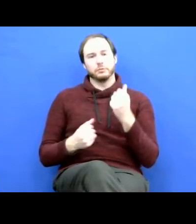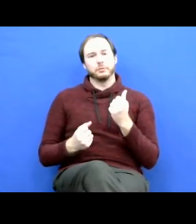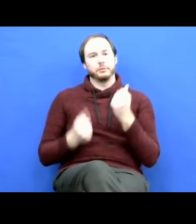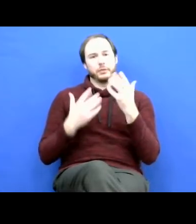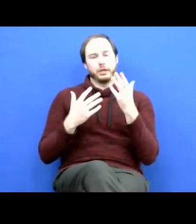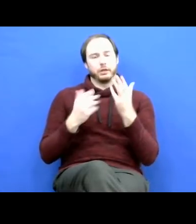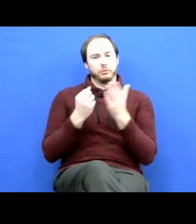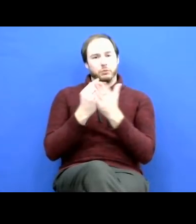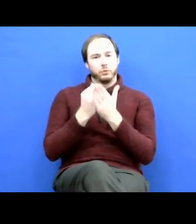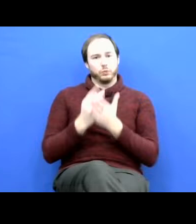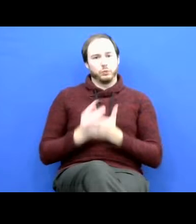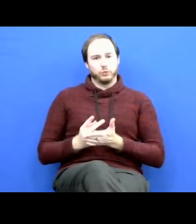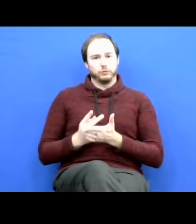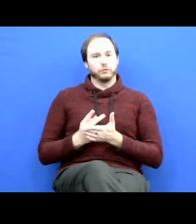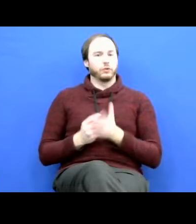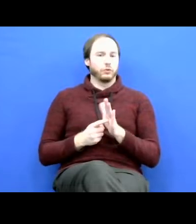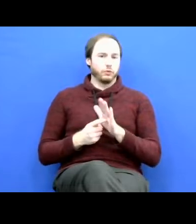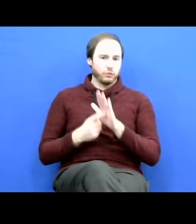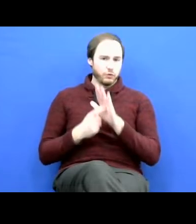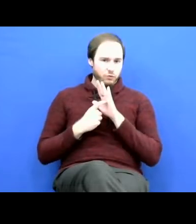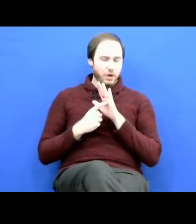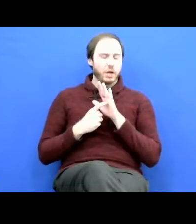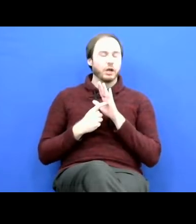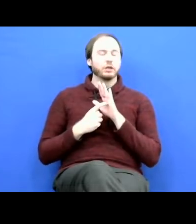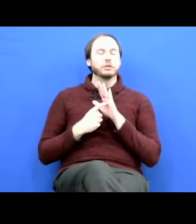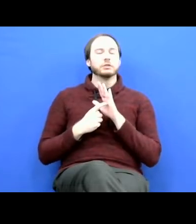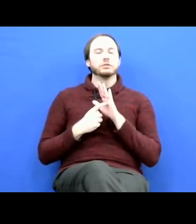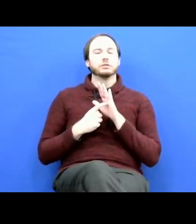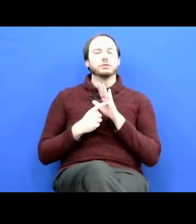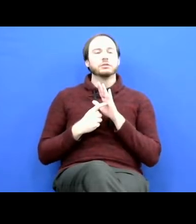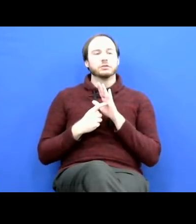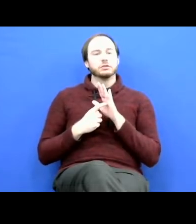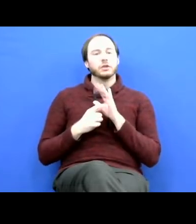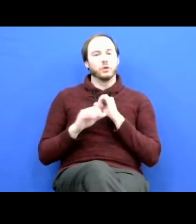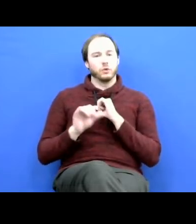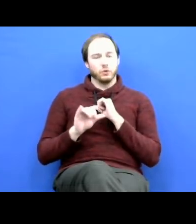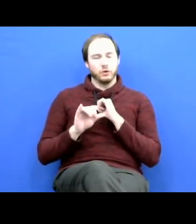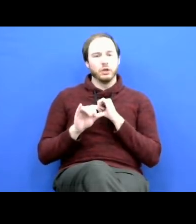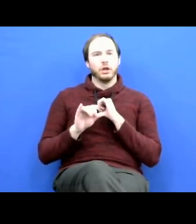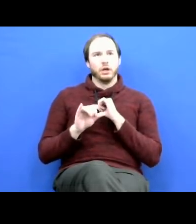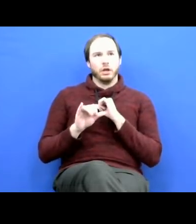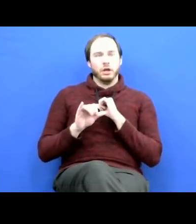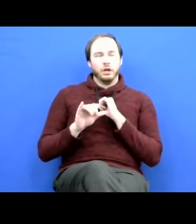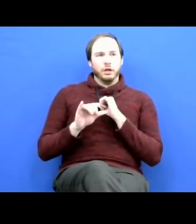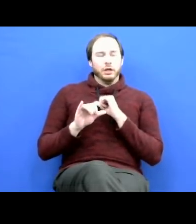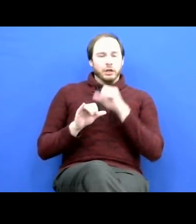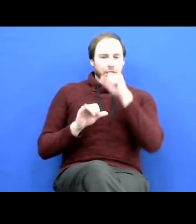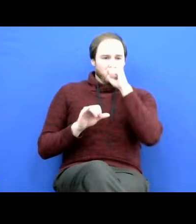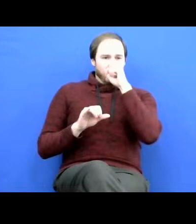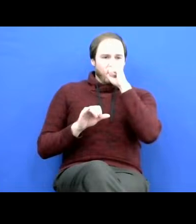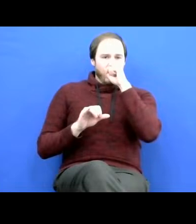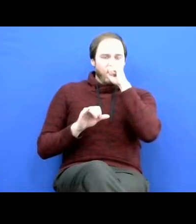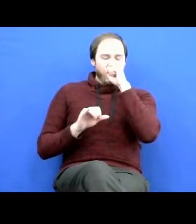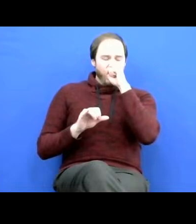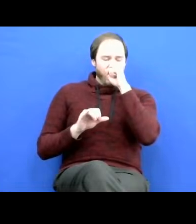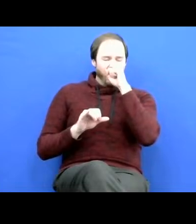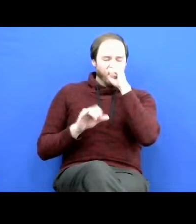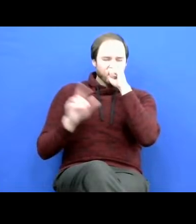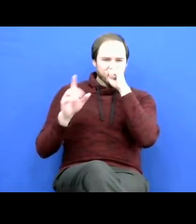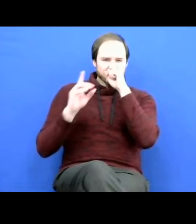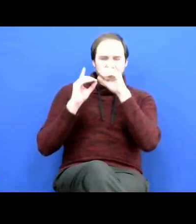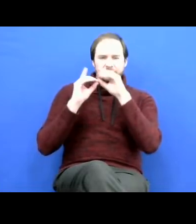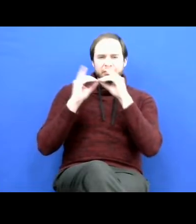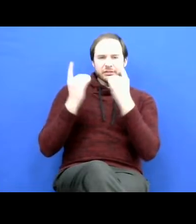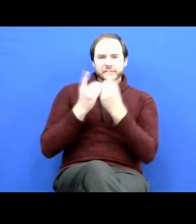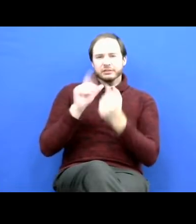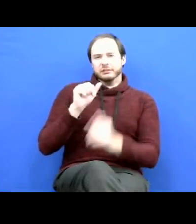is contingent upon, including last I knew, the Department of Ag and